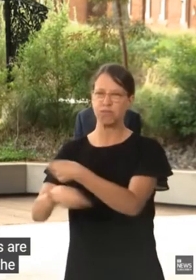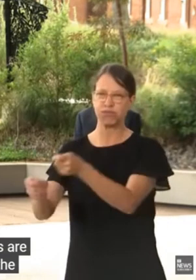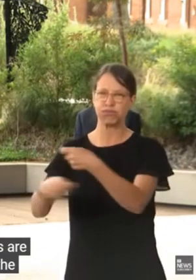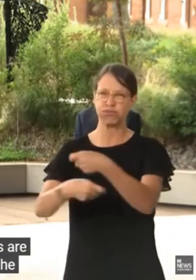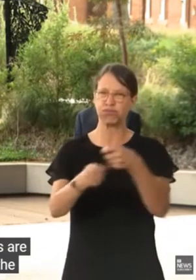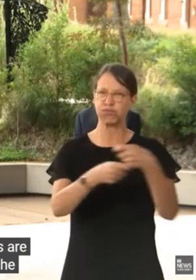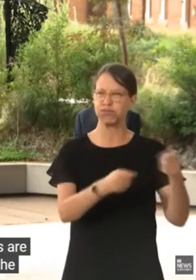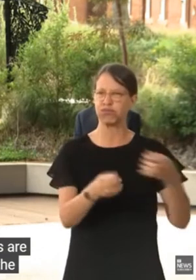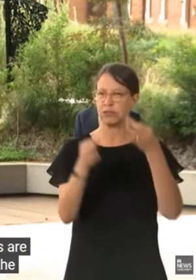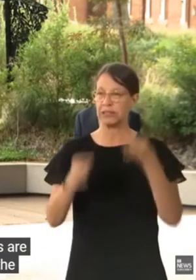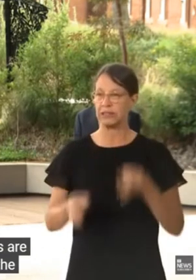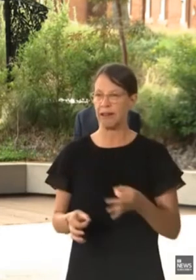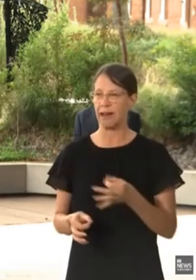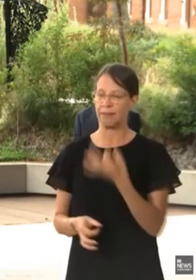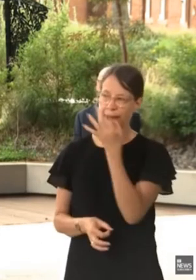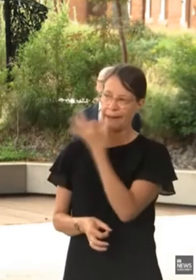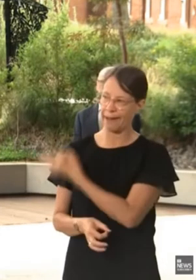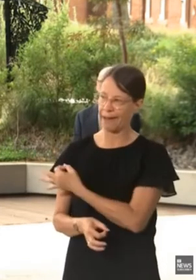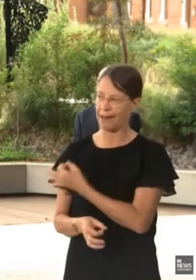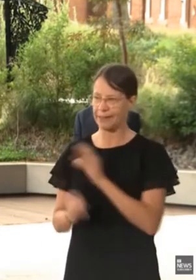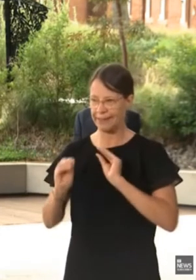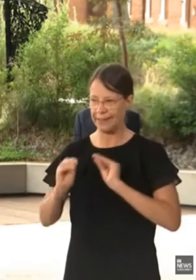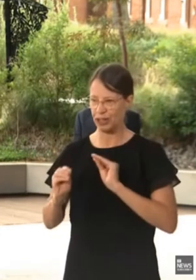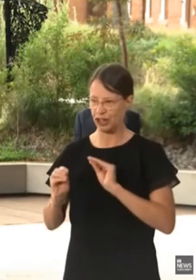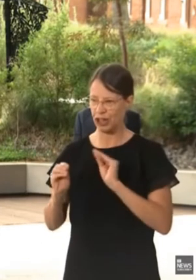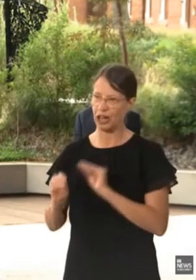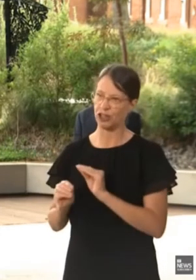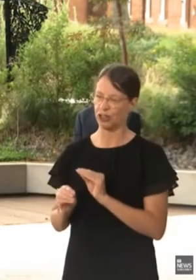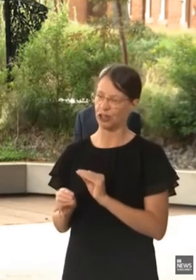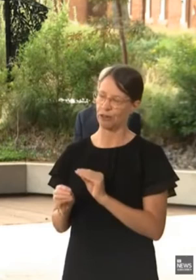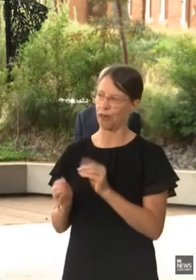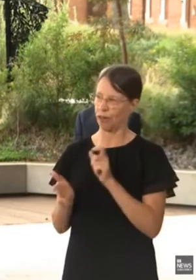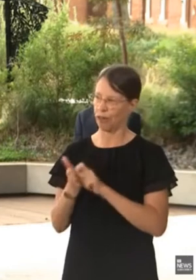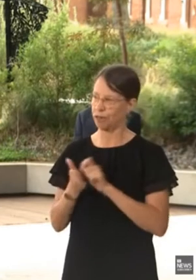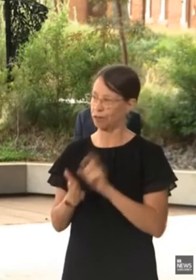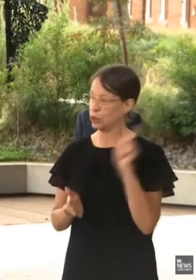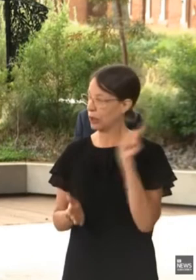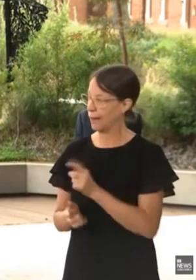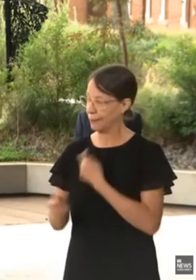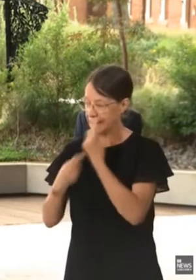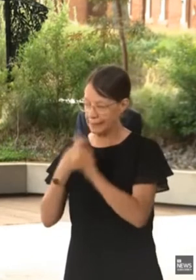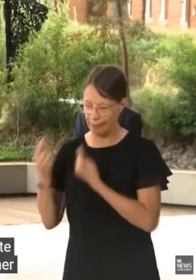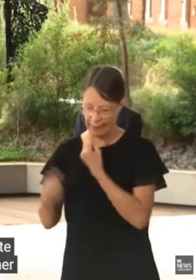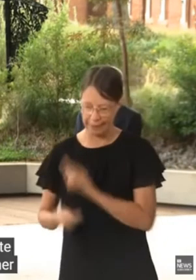in our state. I'll just get George to provide some further information in relation to the operational side.